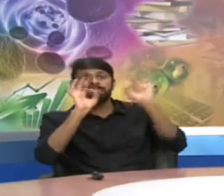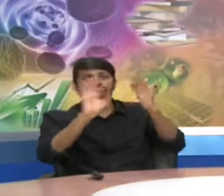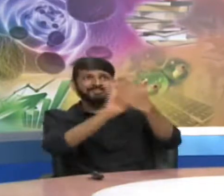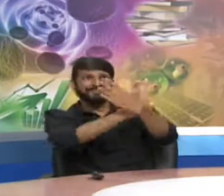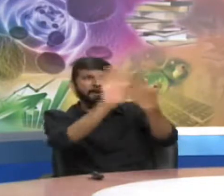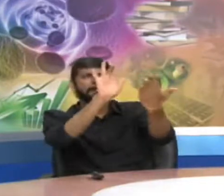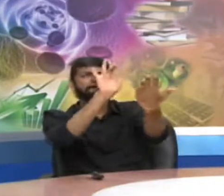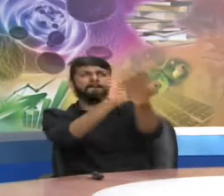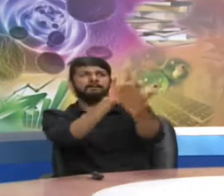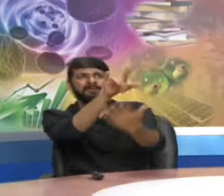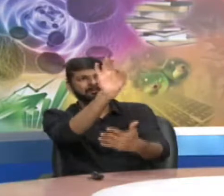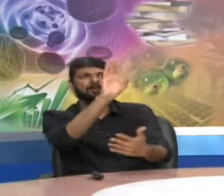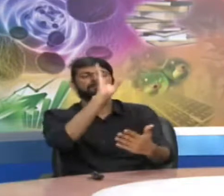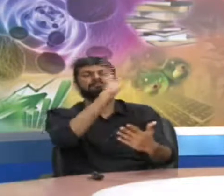This is known as mural painting.